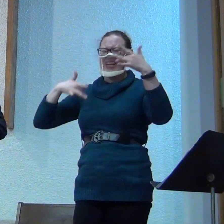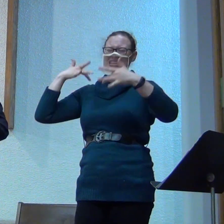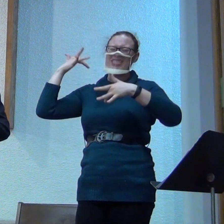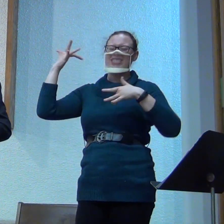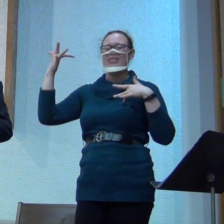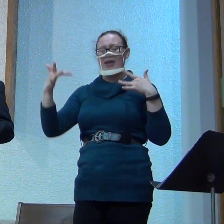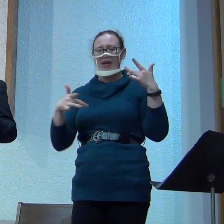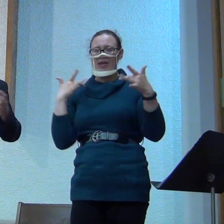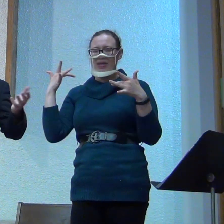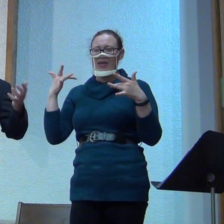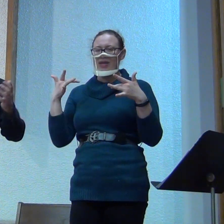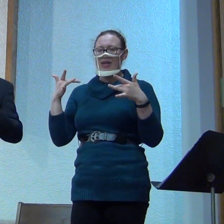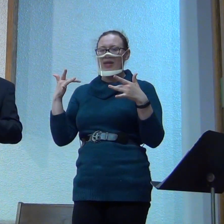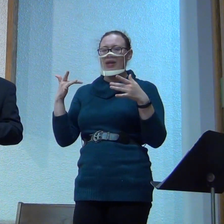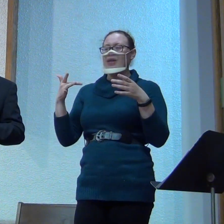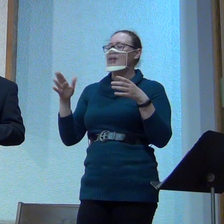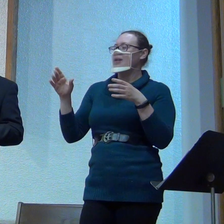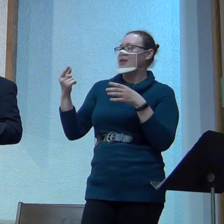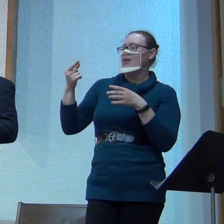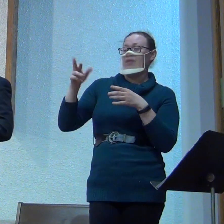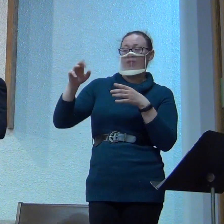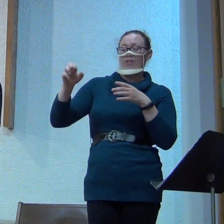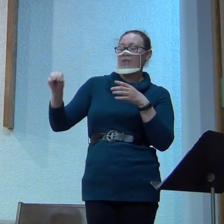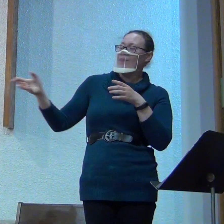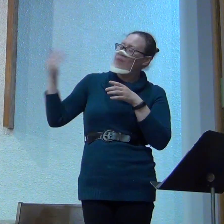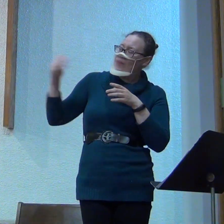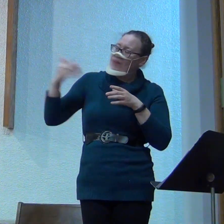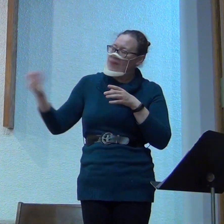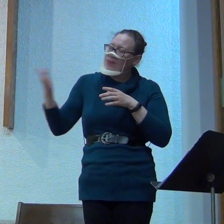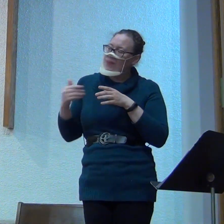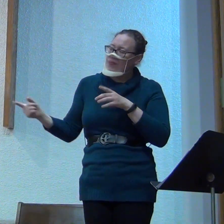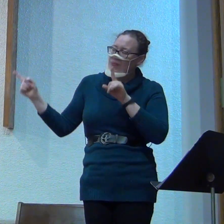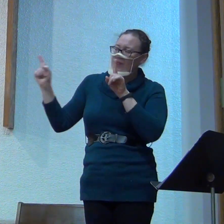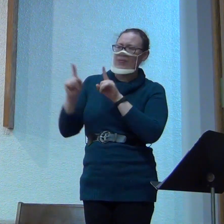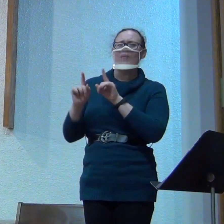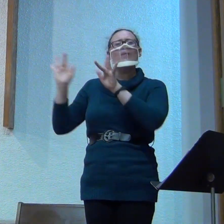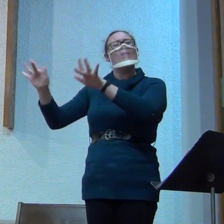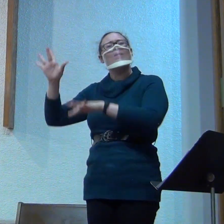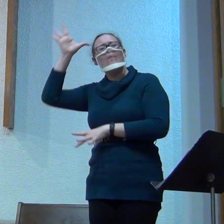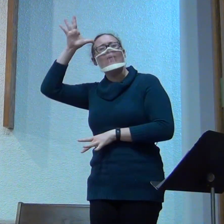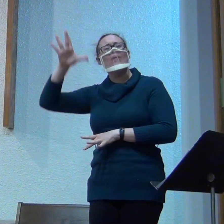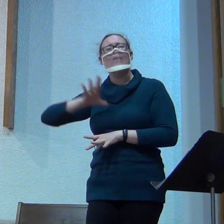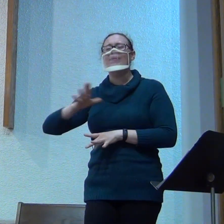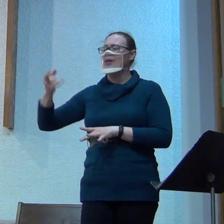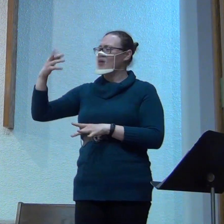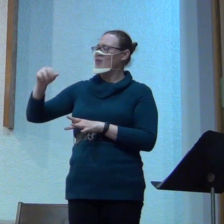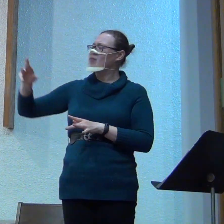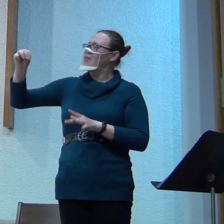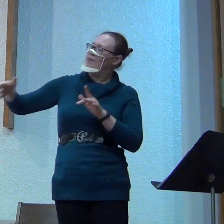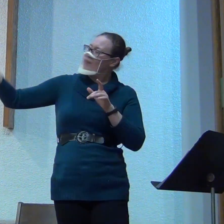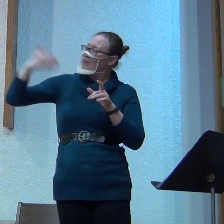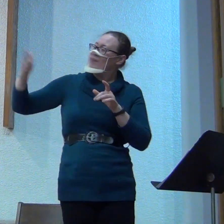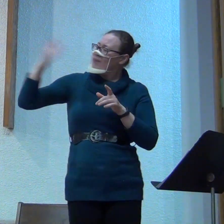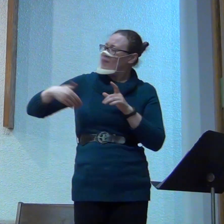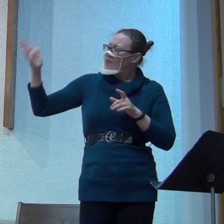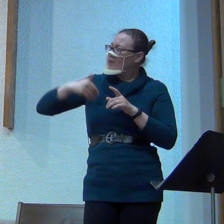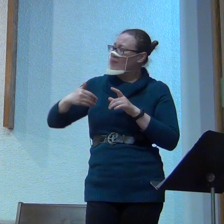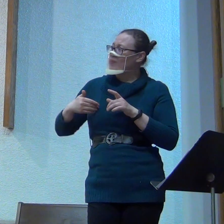enthusiastic that he takes the groom aside, and imagine being this poor guy, takes the groom aside and